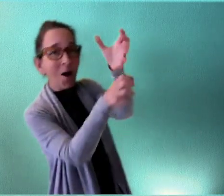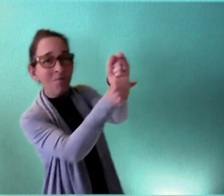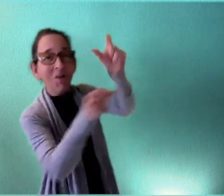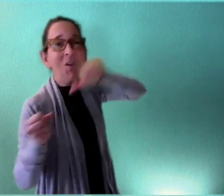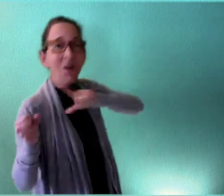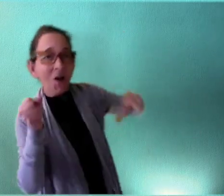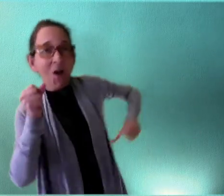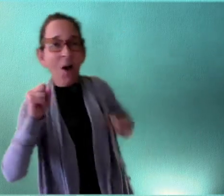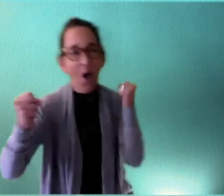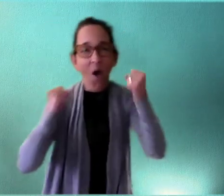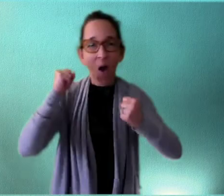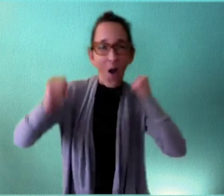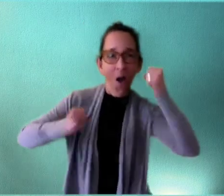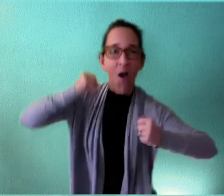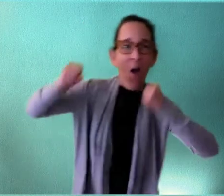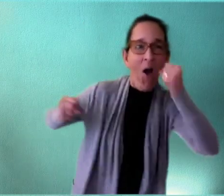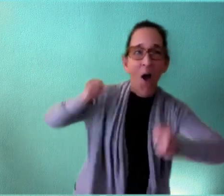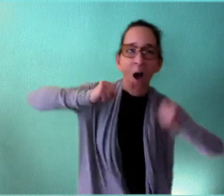in the Lord. My